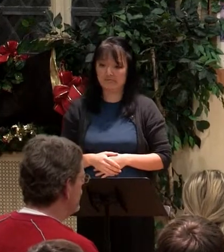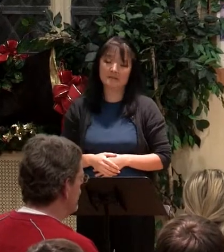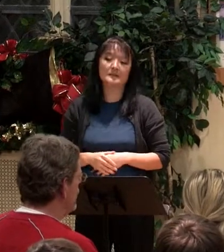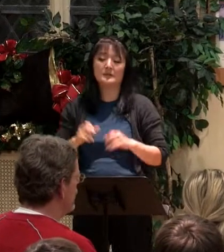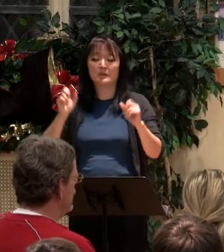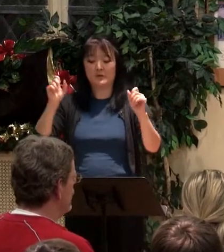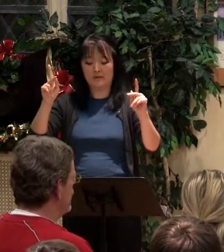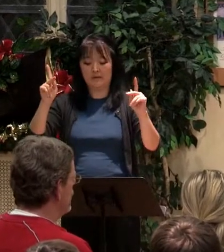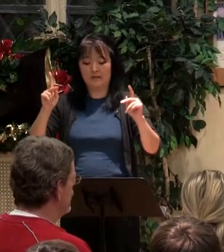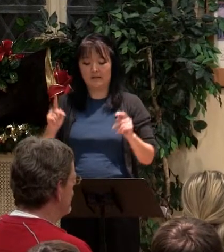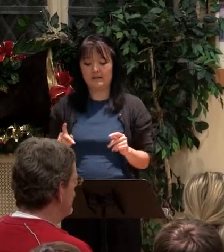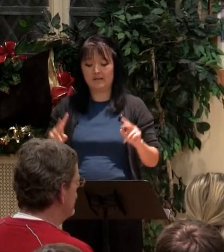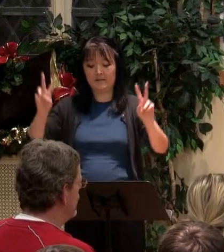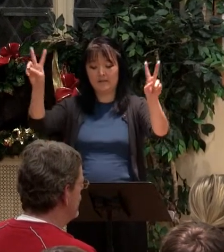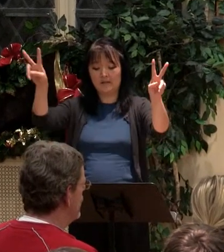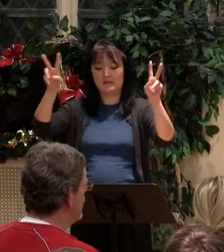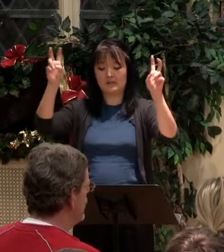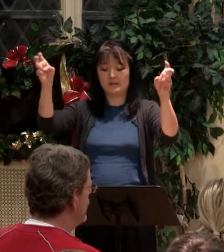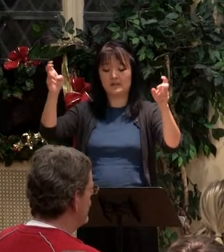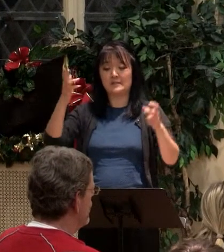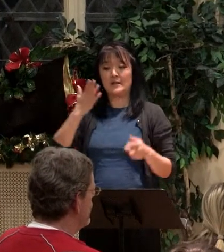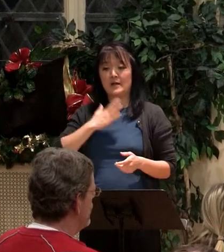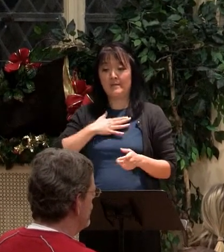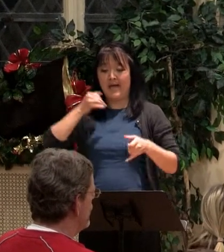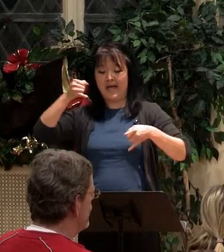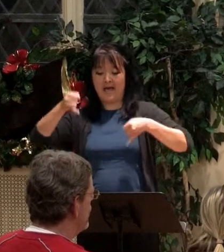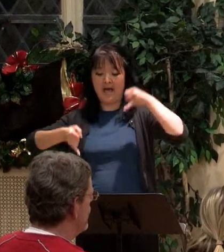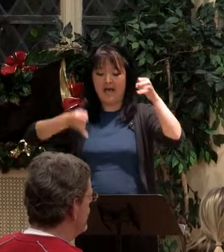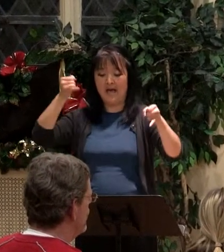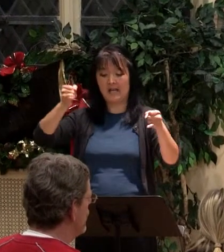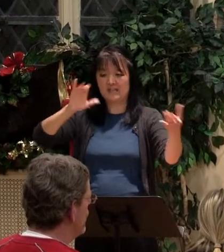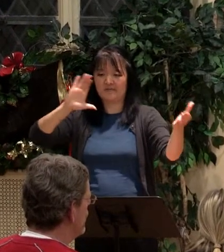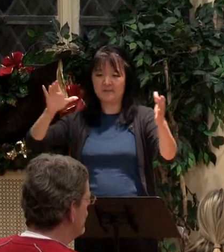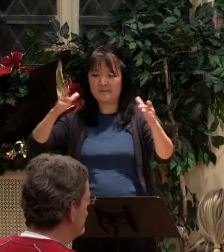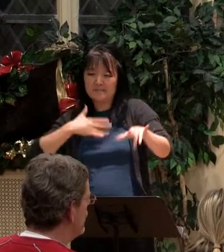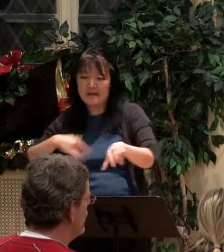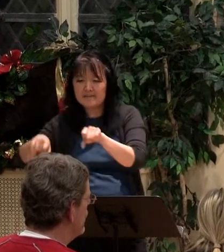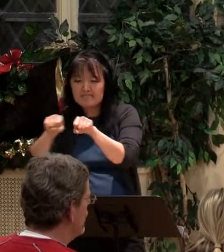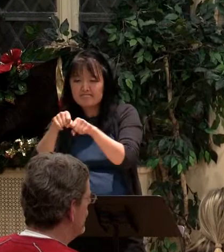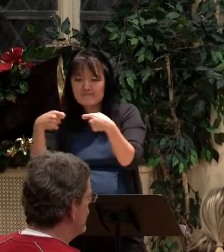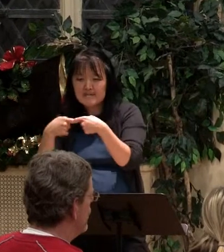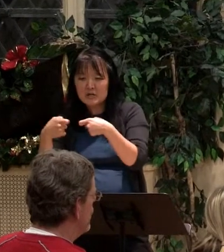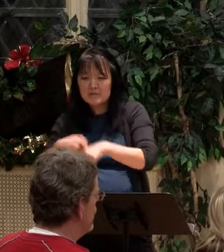Okay, this is called My High Heels versus My Sneakers.